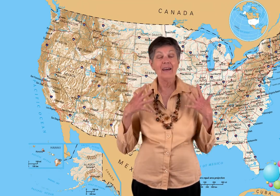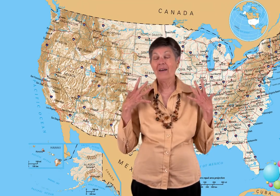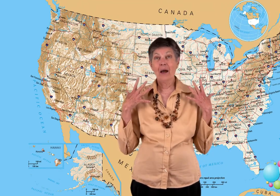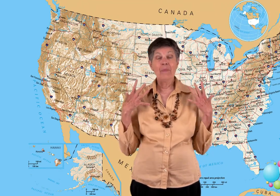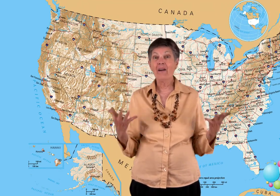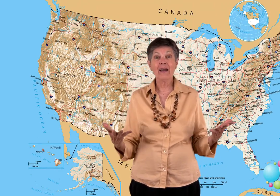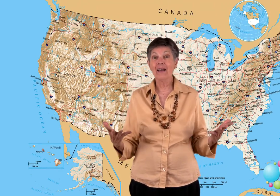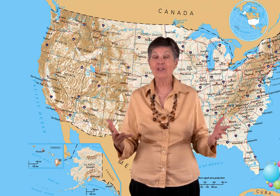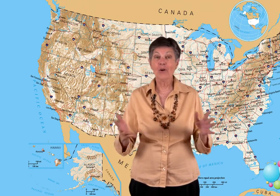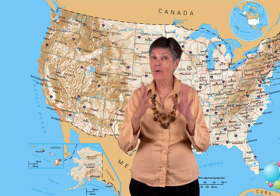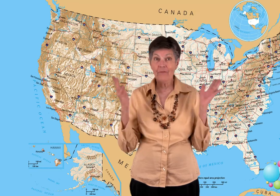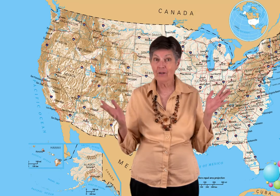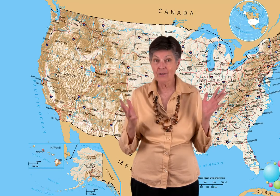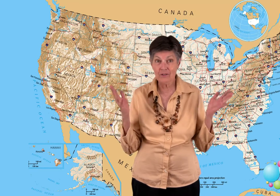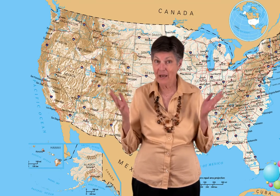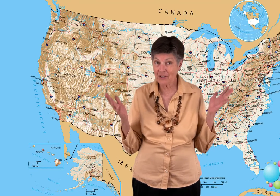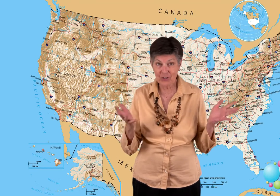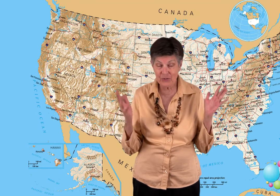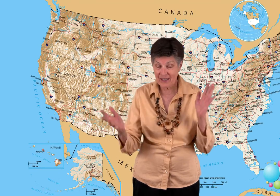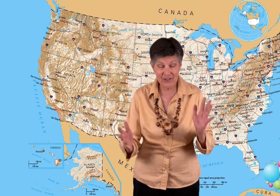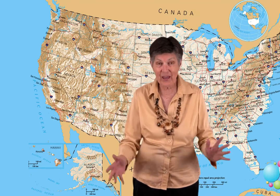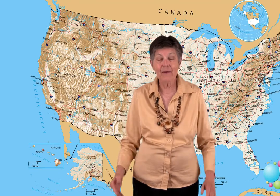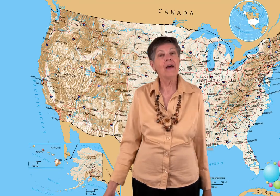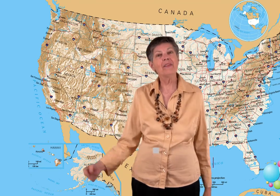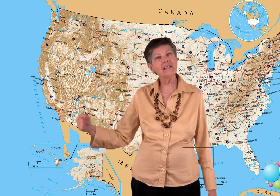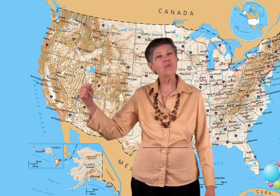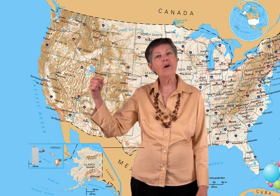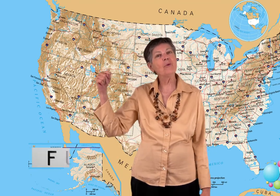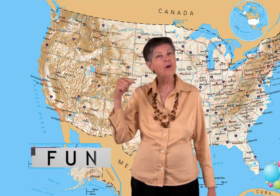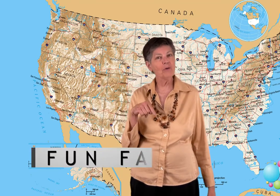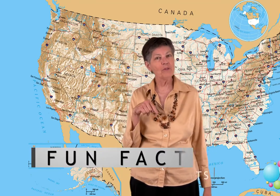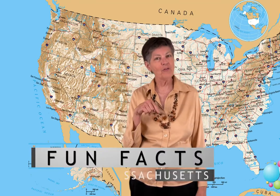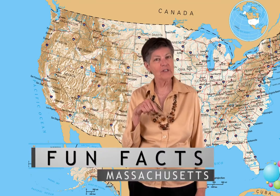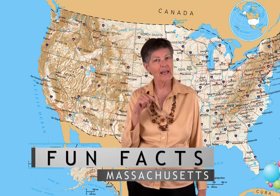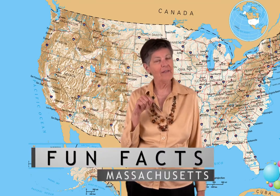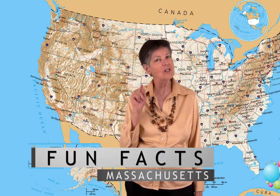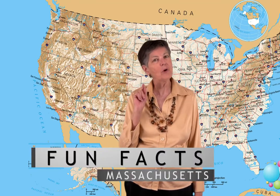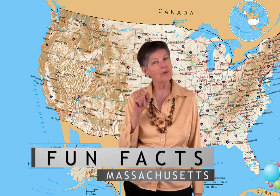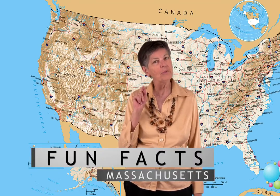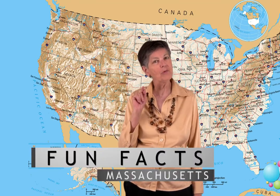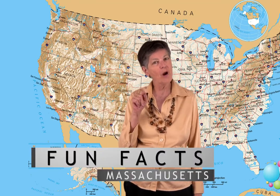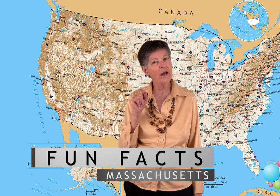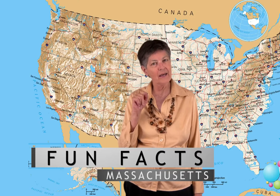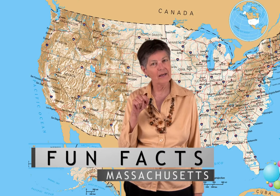America is so grateful to Massachusetts. Okay, this is where the Pilgrims first land, that's where Plymouth Rock is.